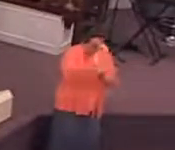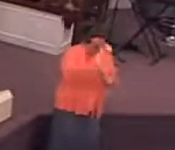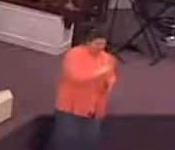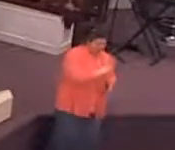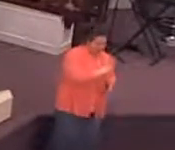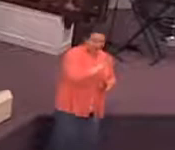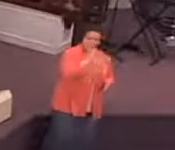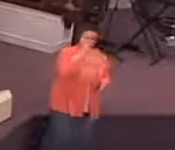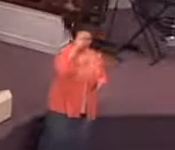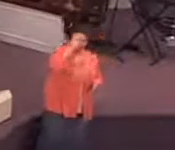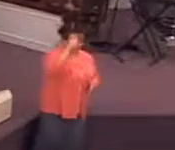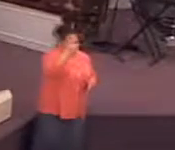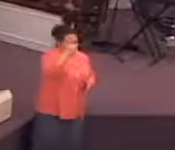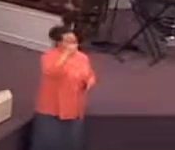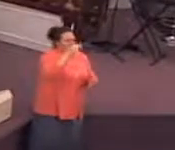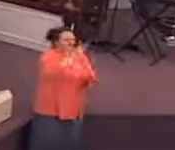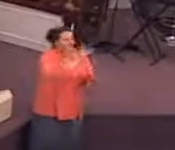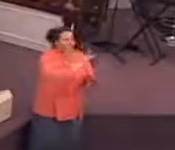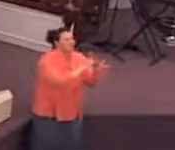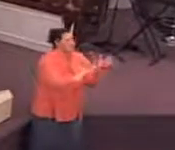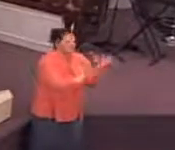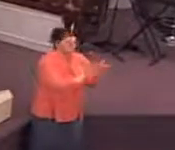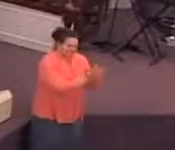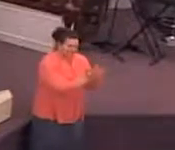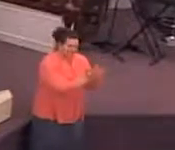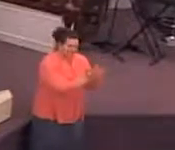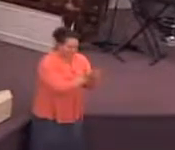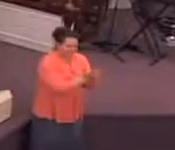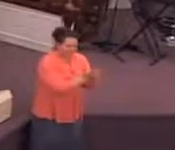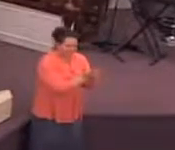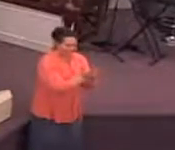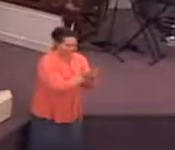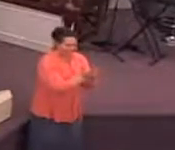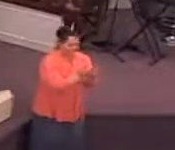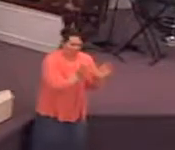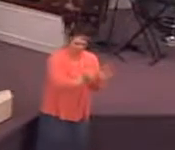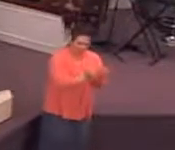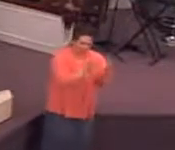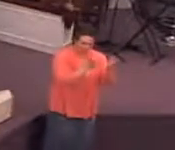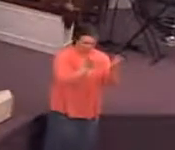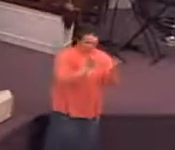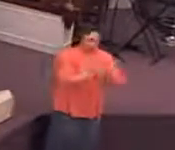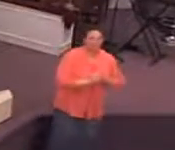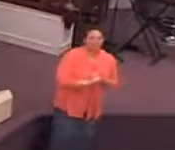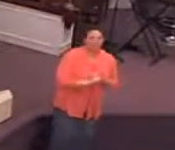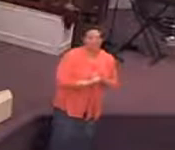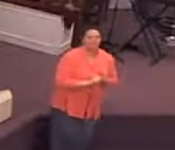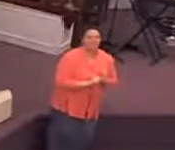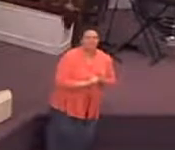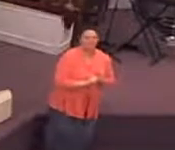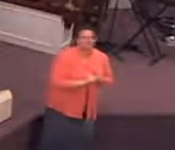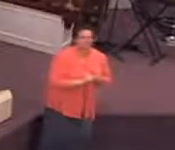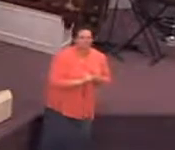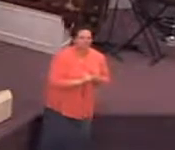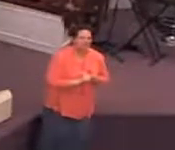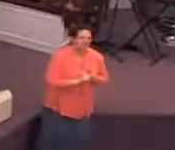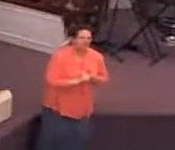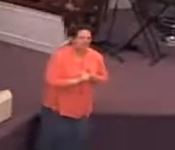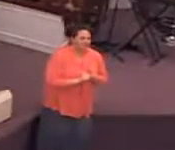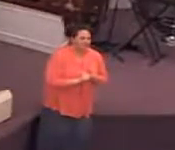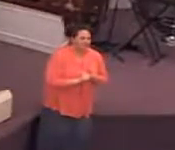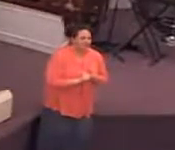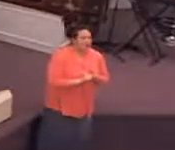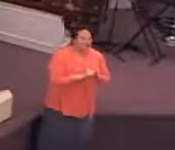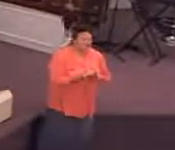for all to be testified in due time. Hallelujah. I believe it's the will of God that all men